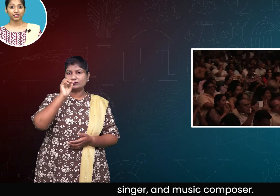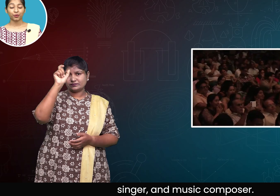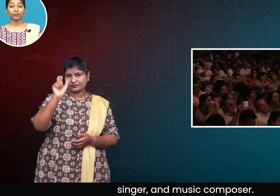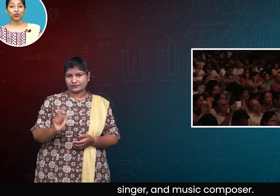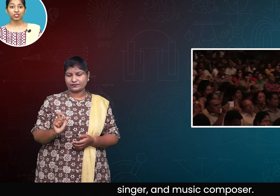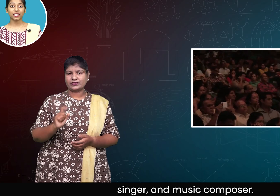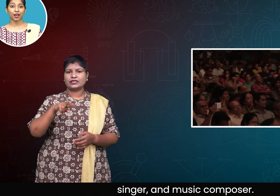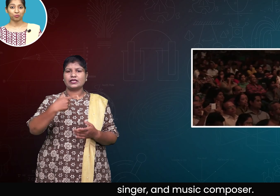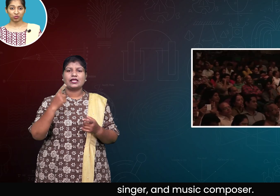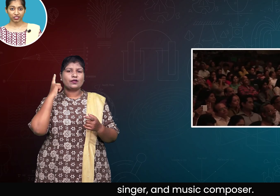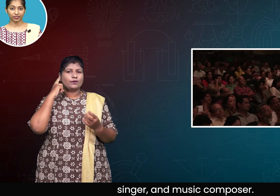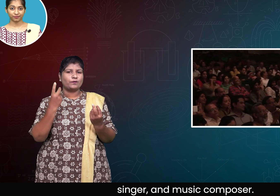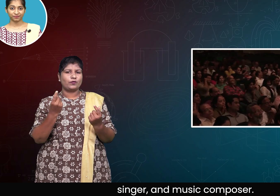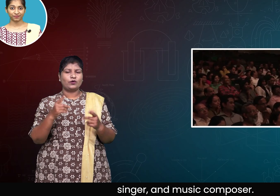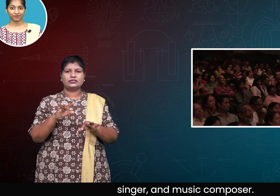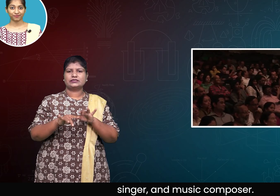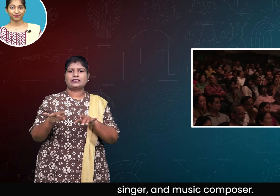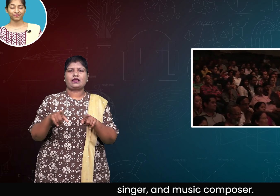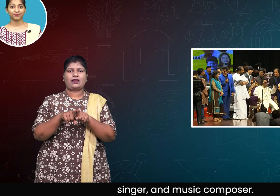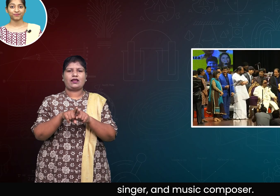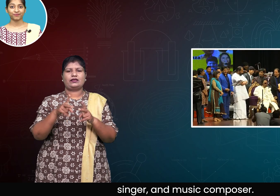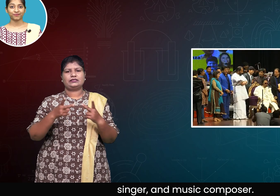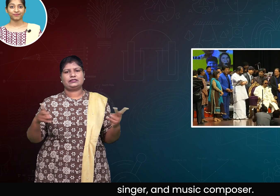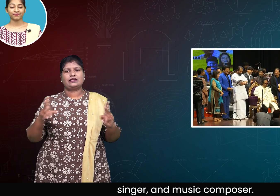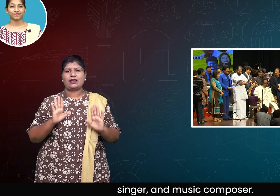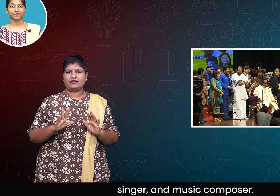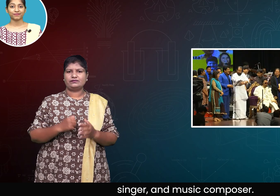and music composer.